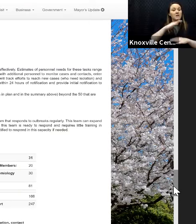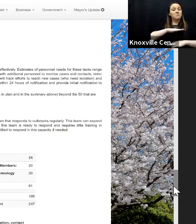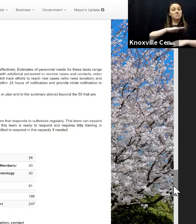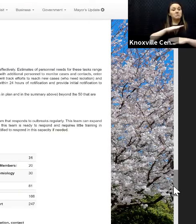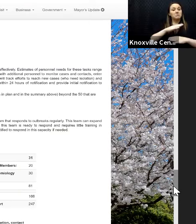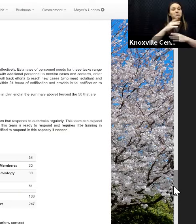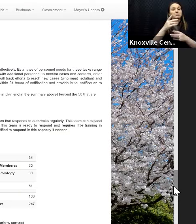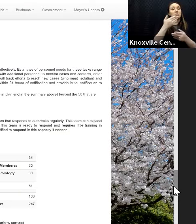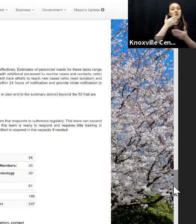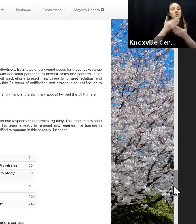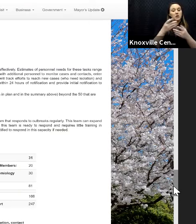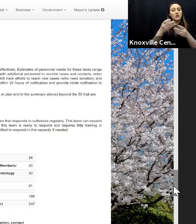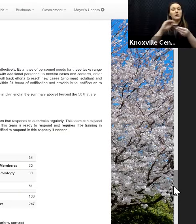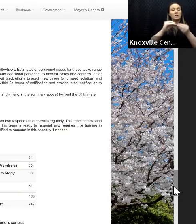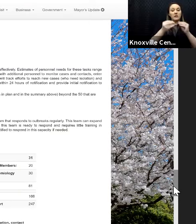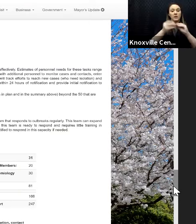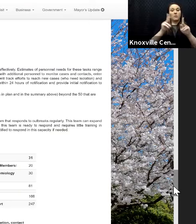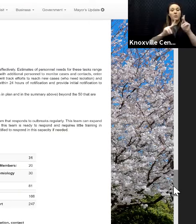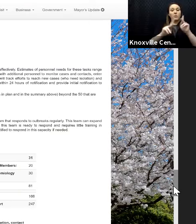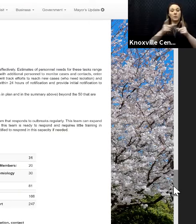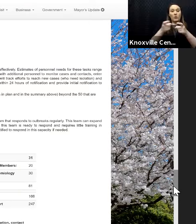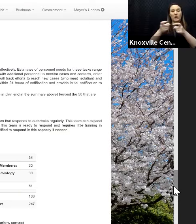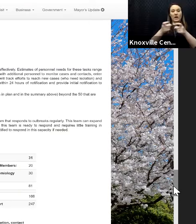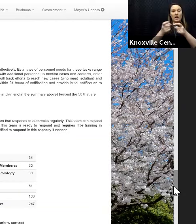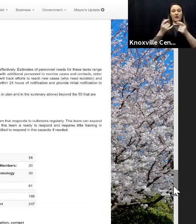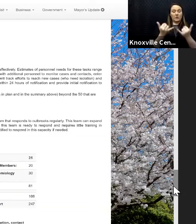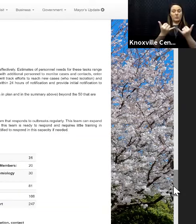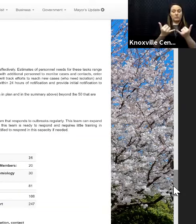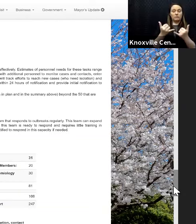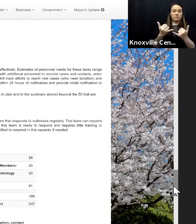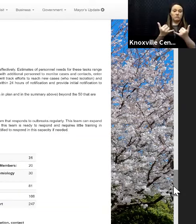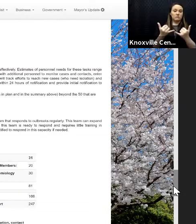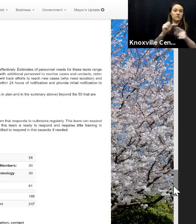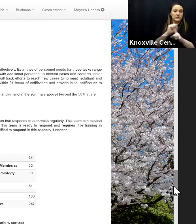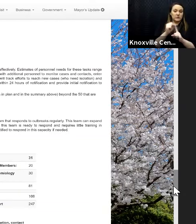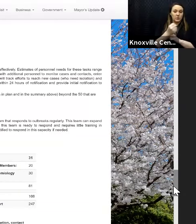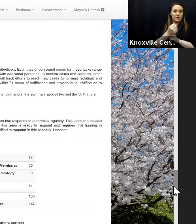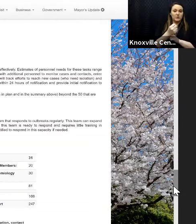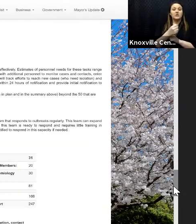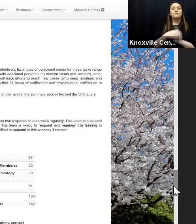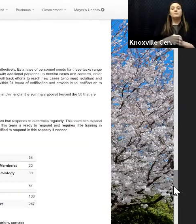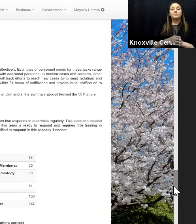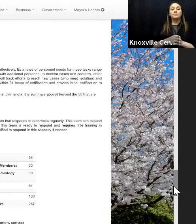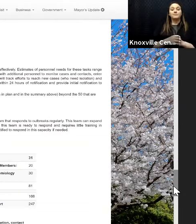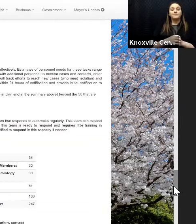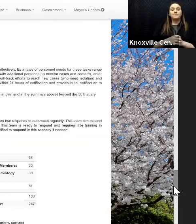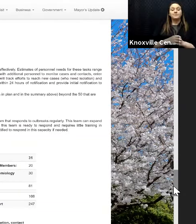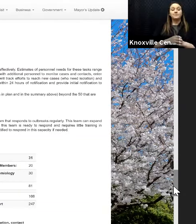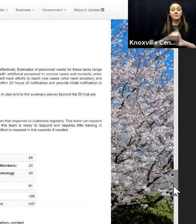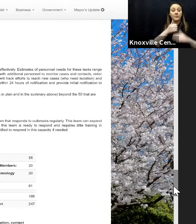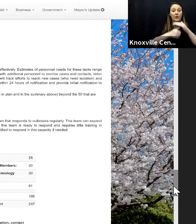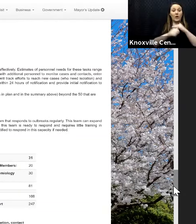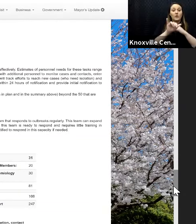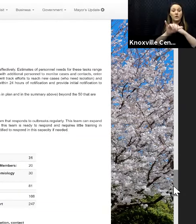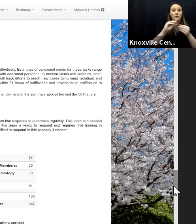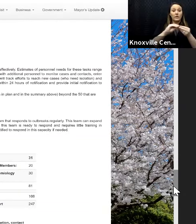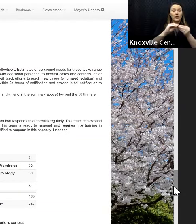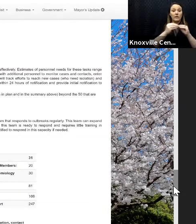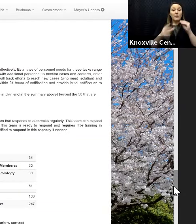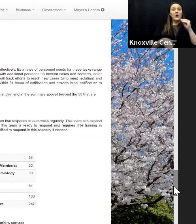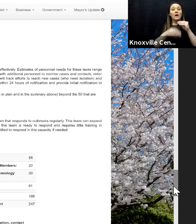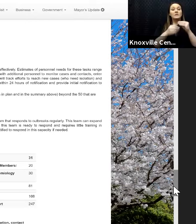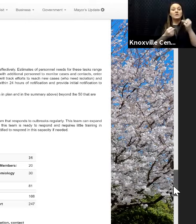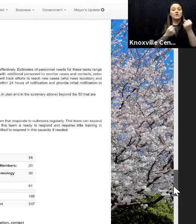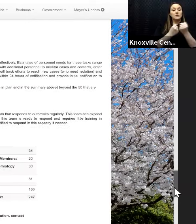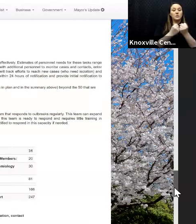contact investigation volume, or contact tracing and investigation volume. Under that number is the additional support members